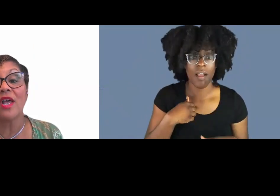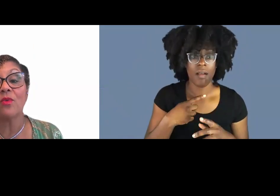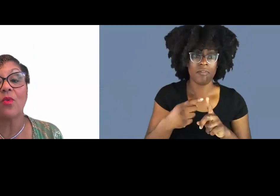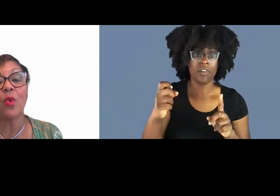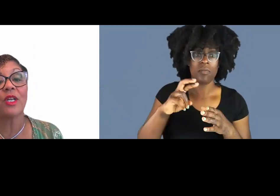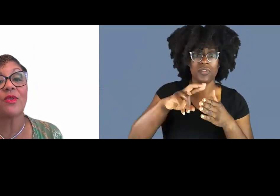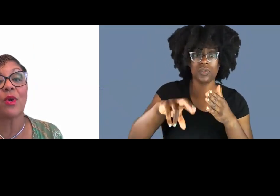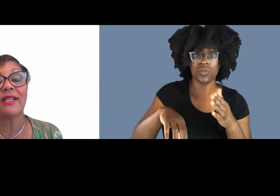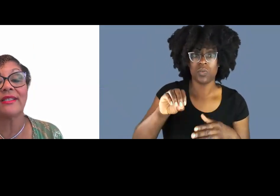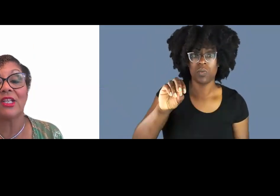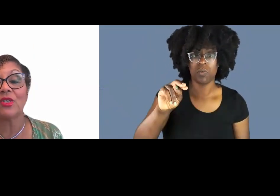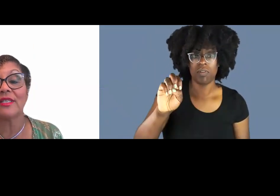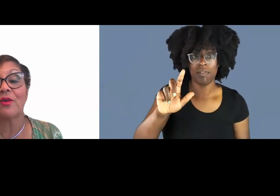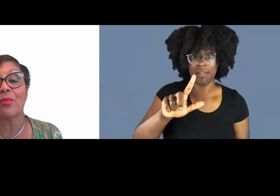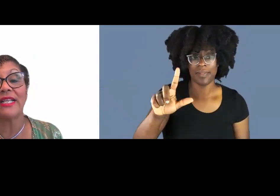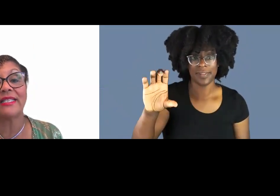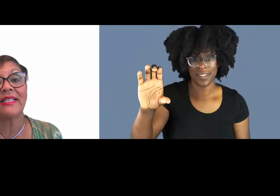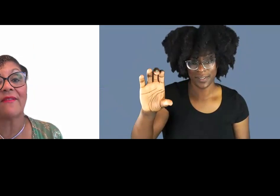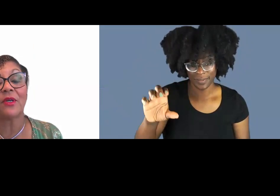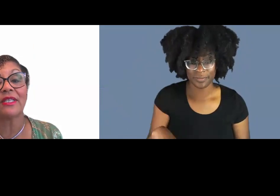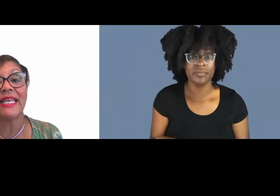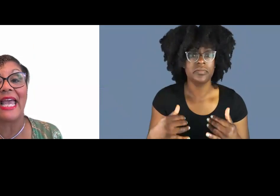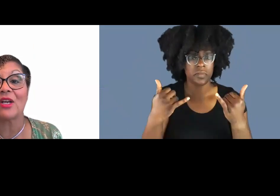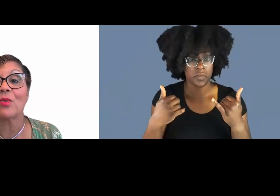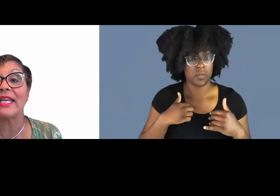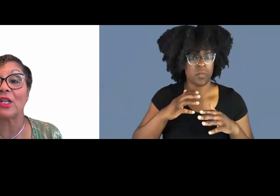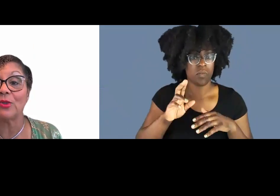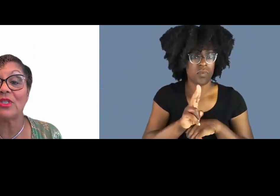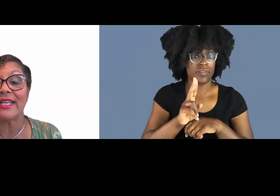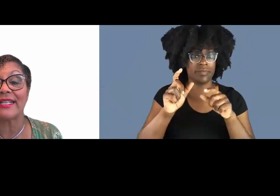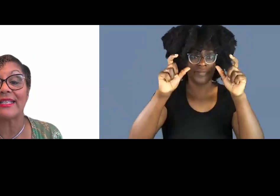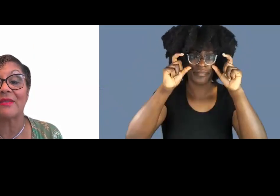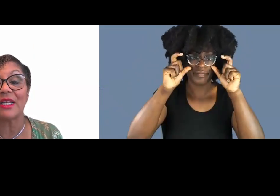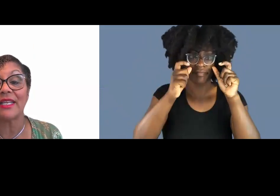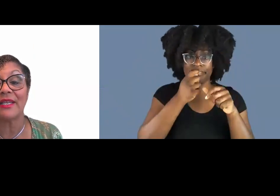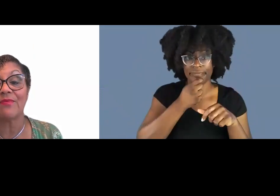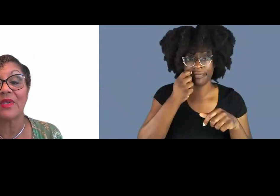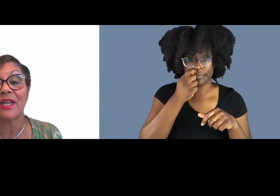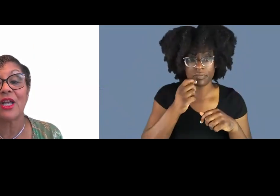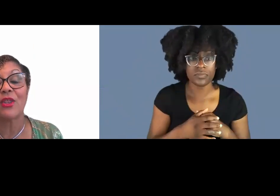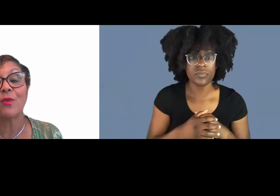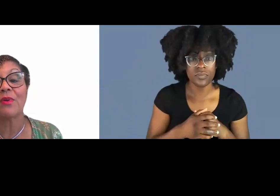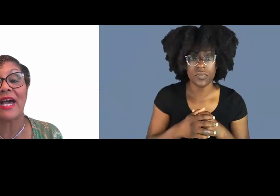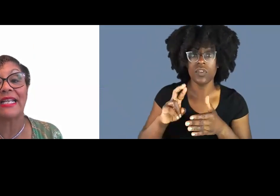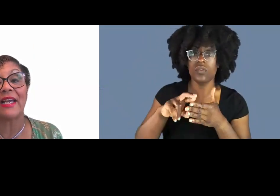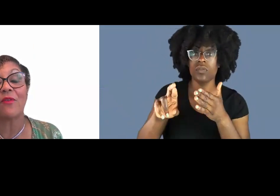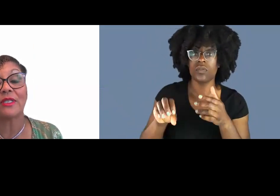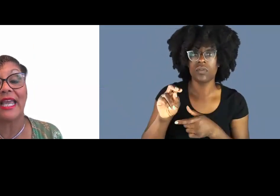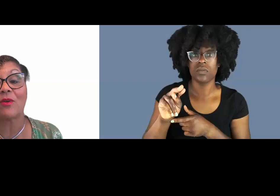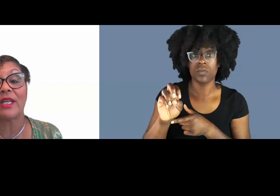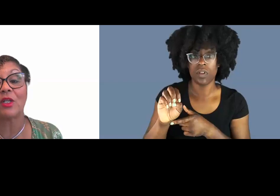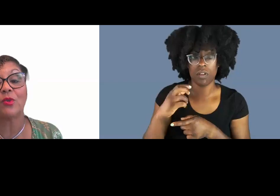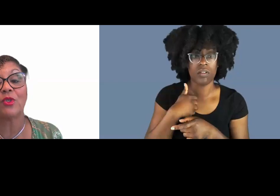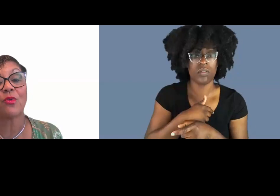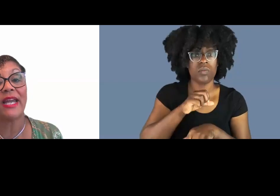Results One works with organizations that are embracing diversity, equity, inclusion, and accessibility through providing